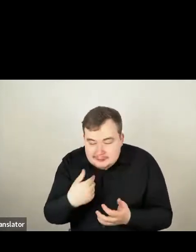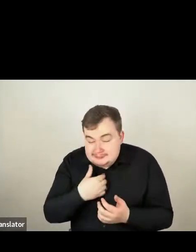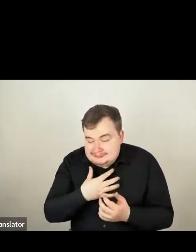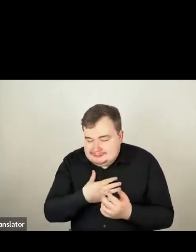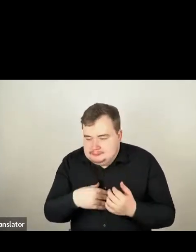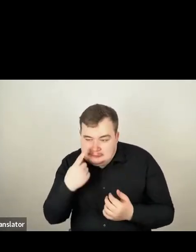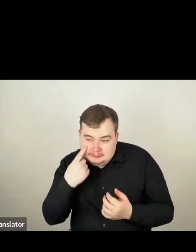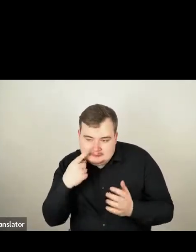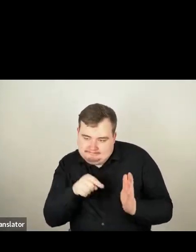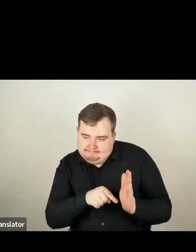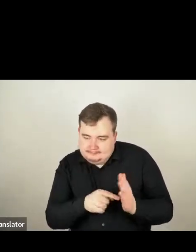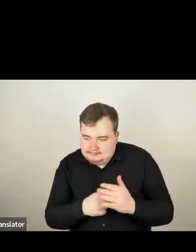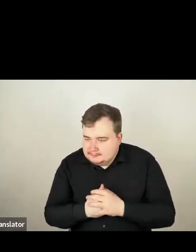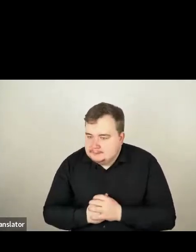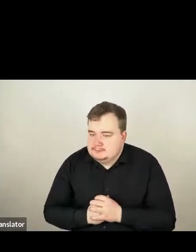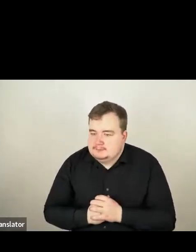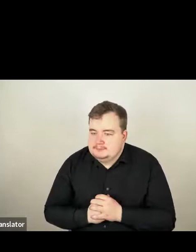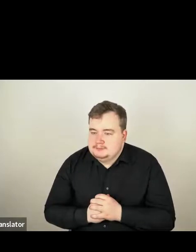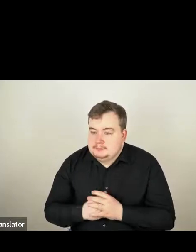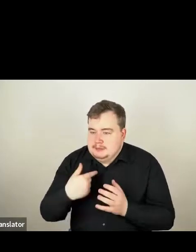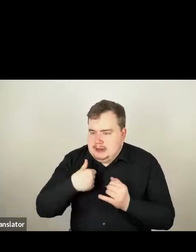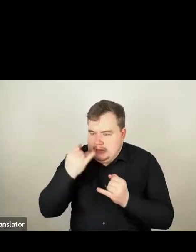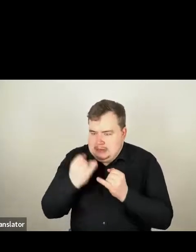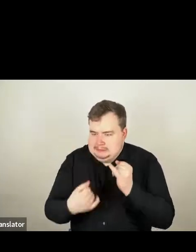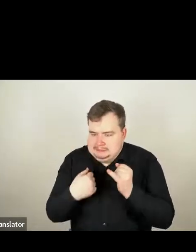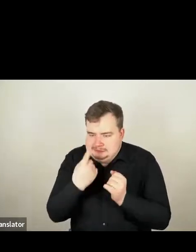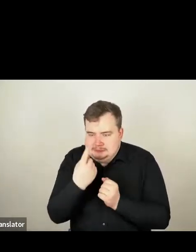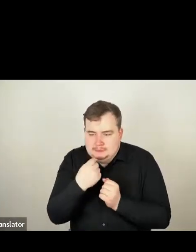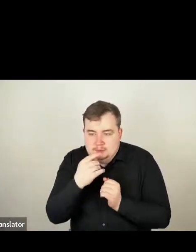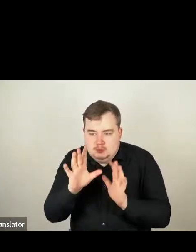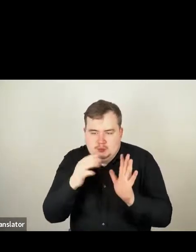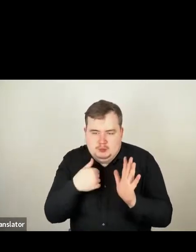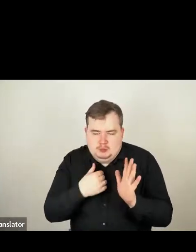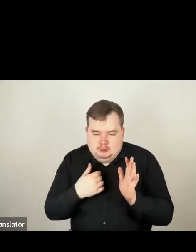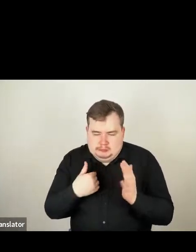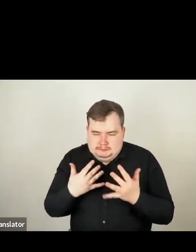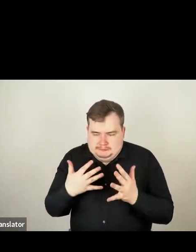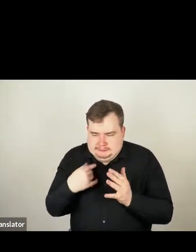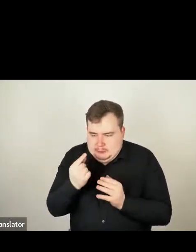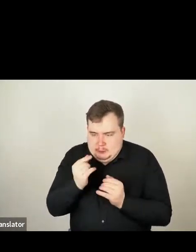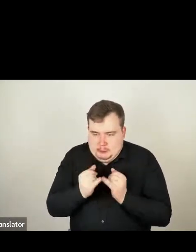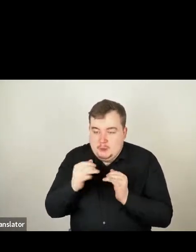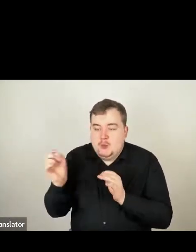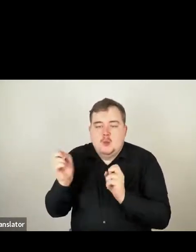The honorable I'm concluding. Yes, great, thank you. I'm concluding because